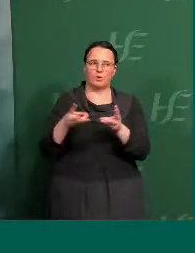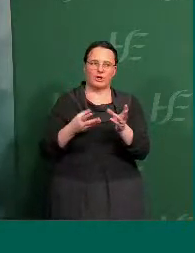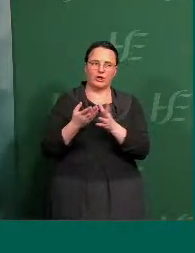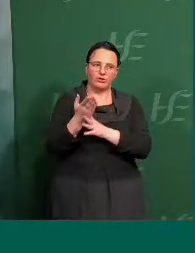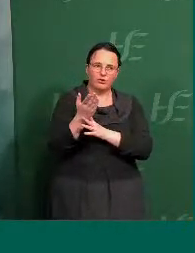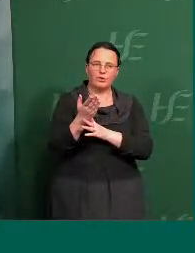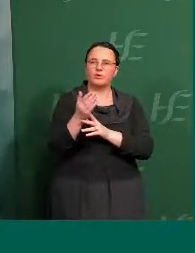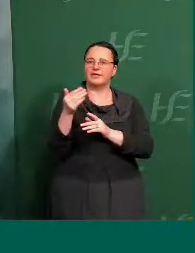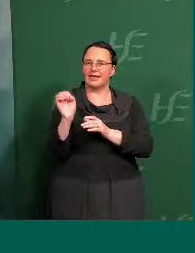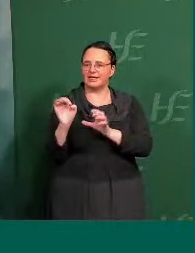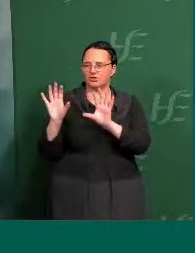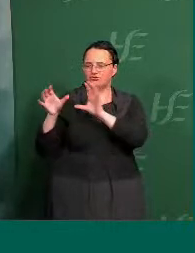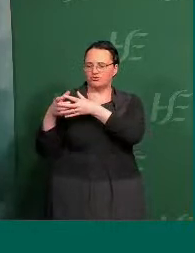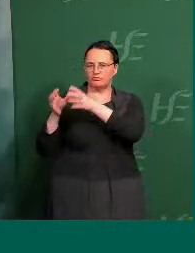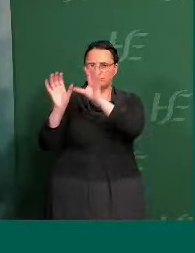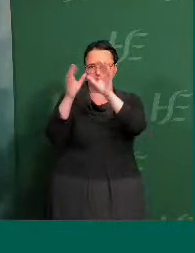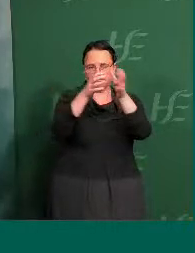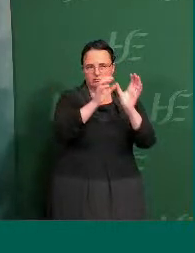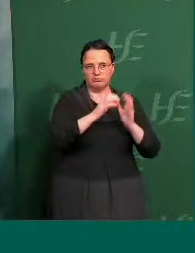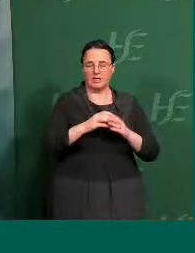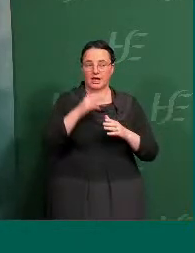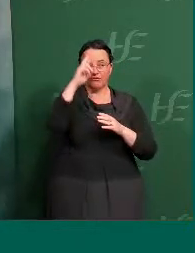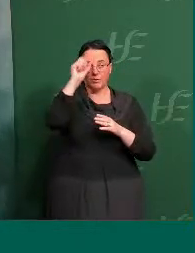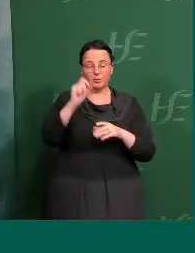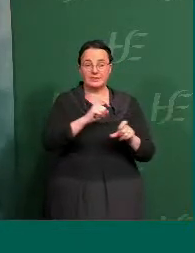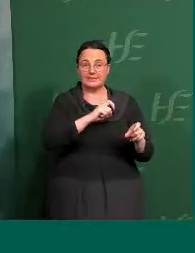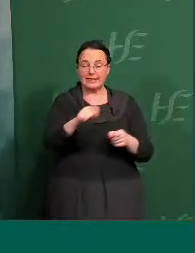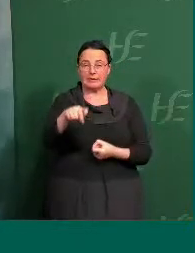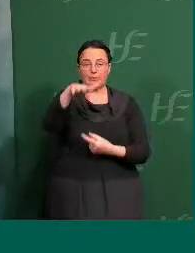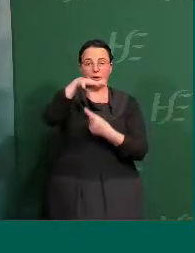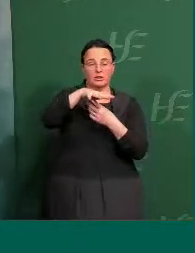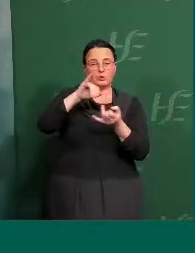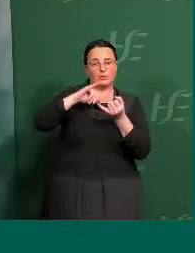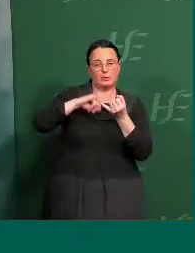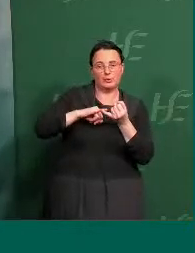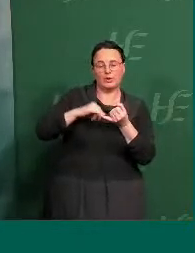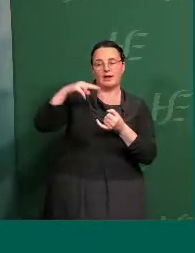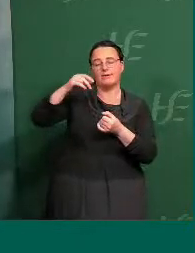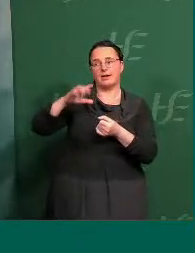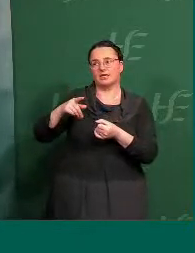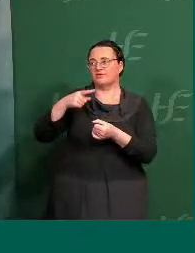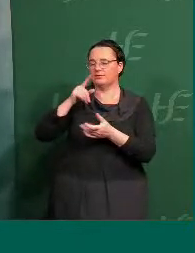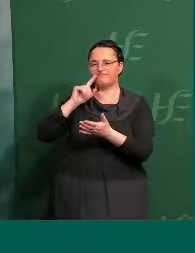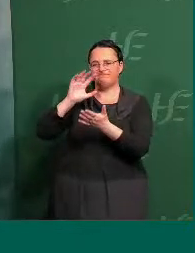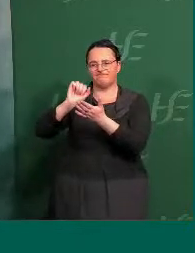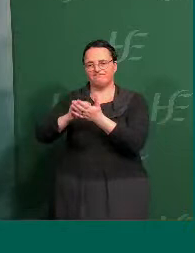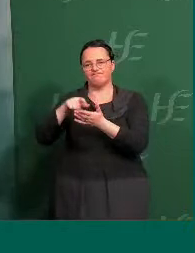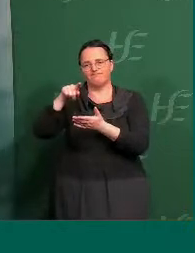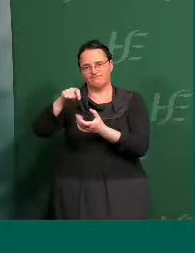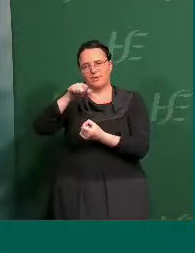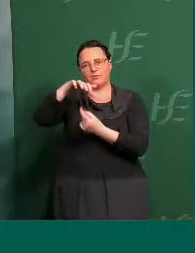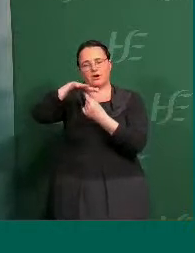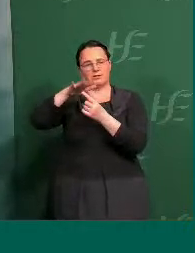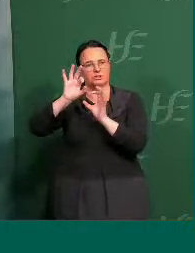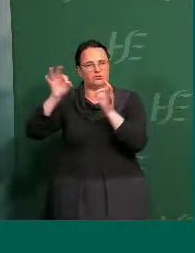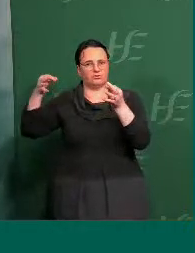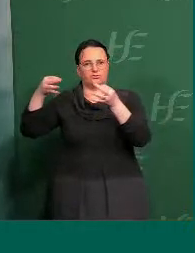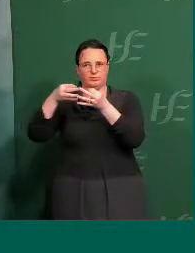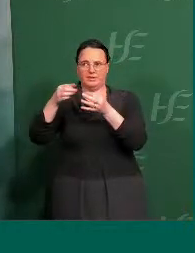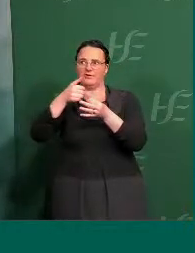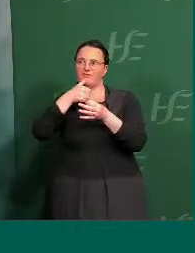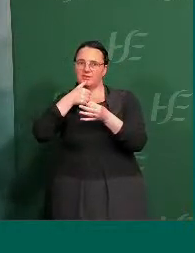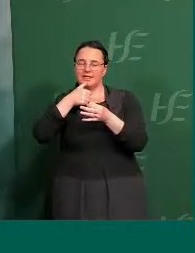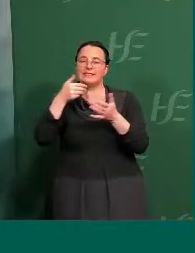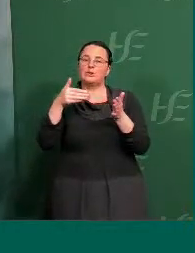age cohorts, and it's really important to remember, we're still prioritising those that NIAC have identified as the priority groups and working through those. So while